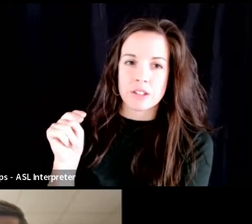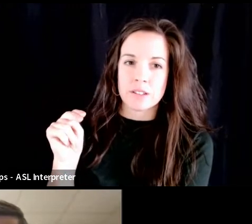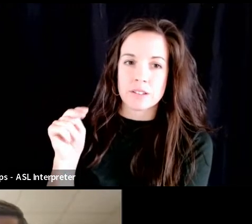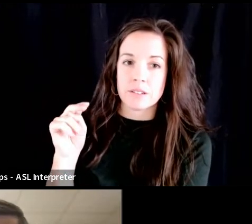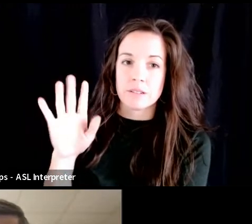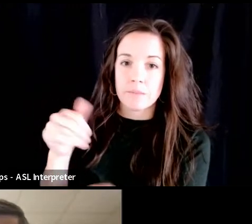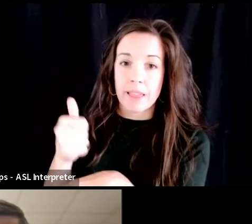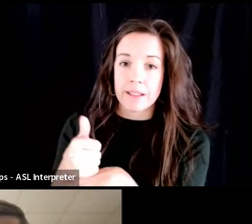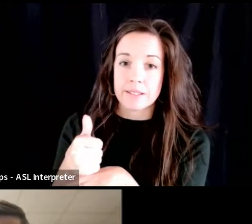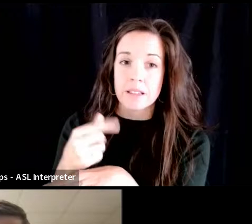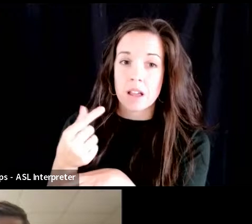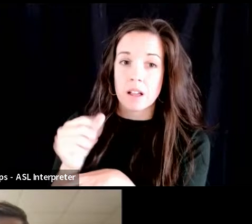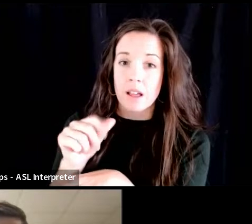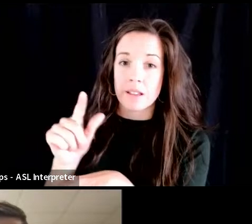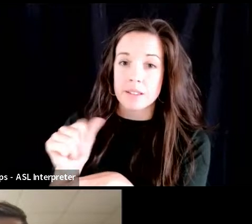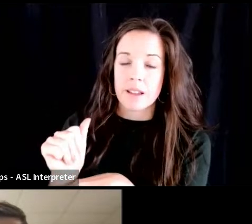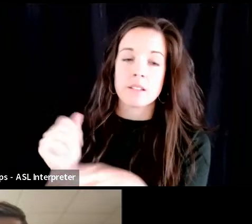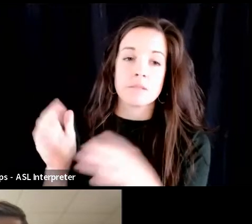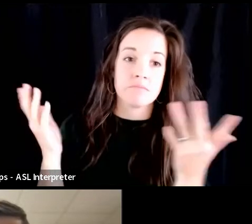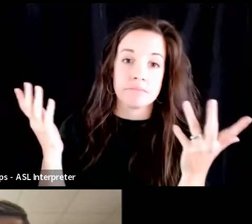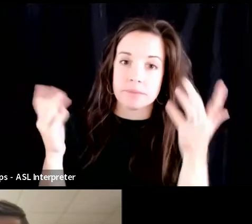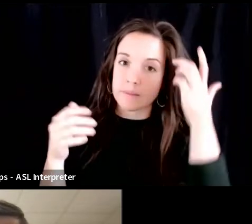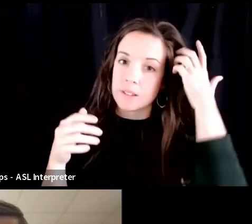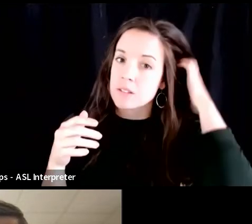contrary, it's actually